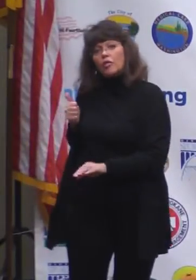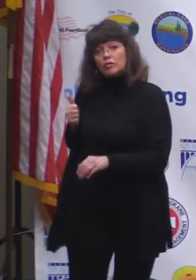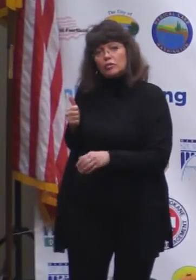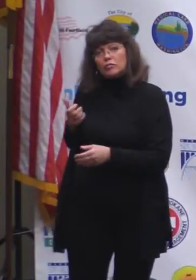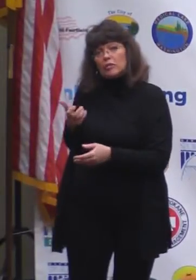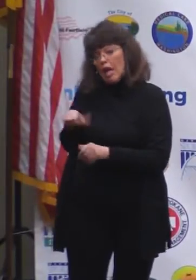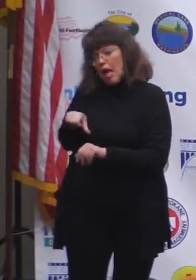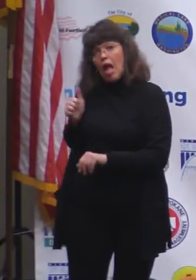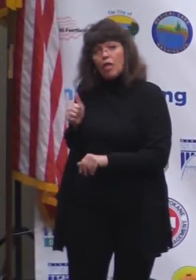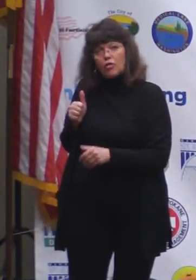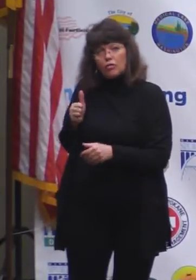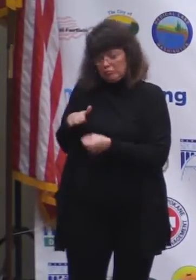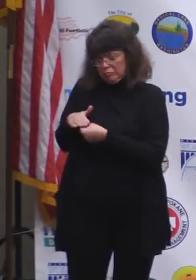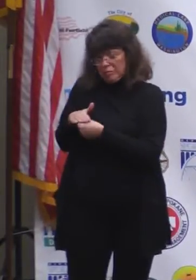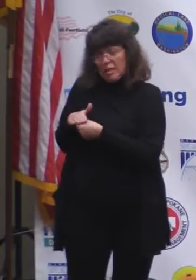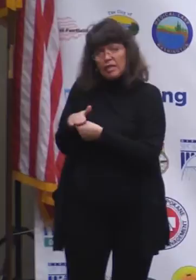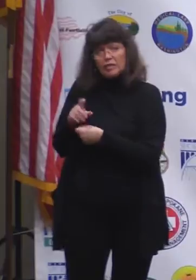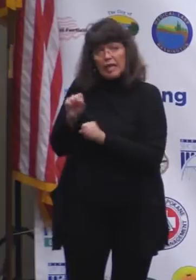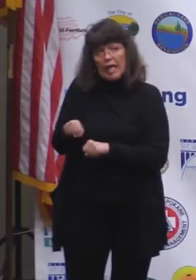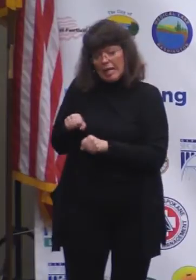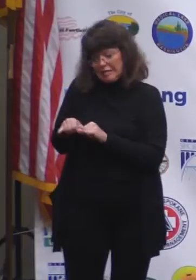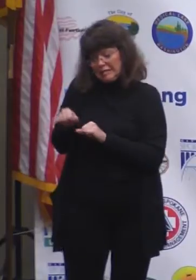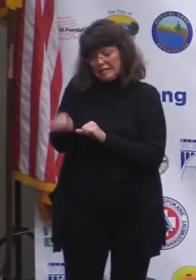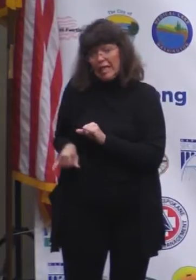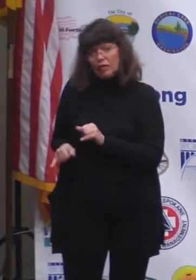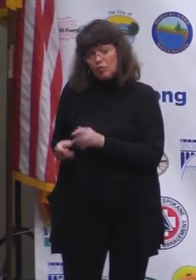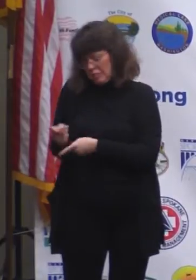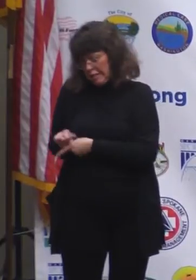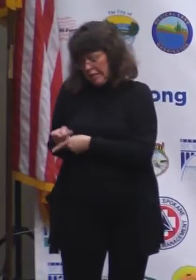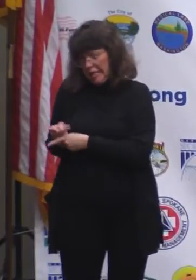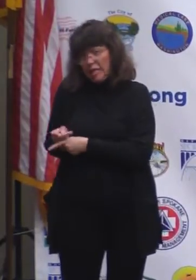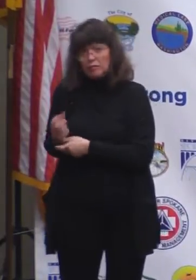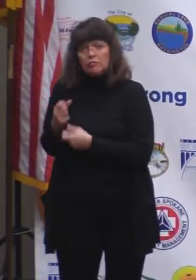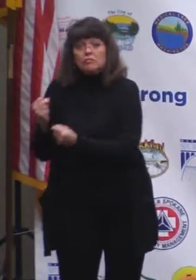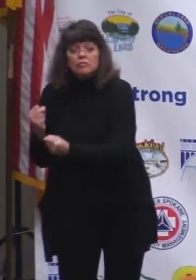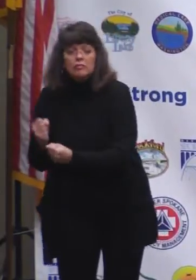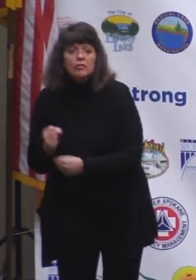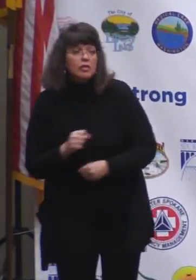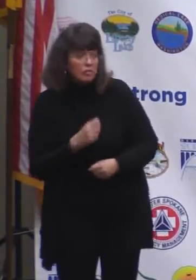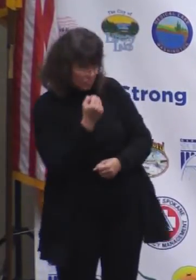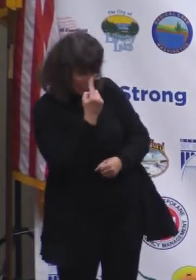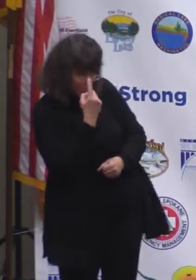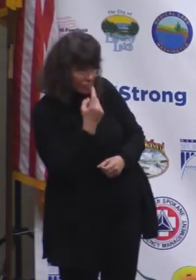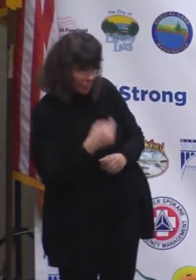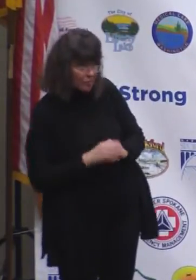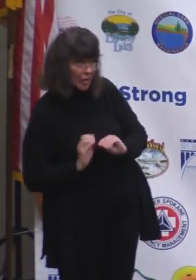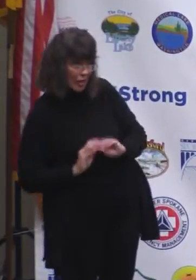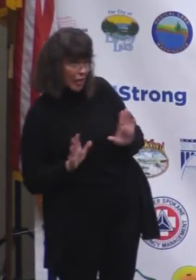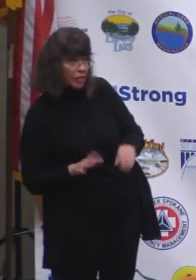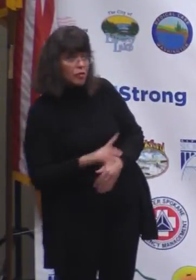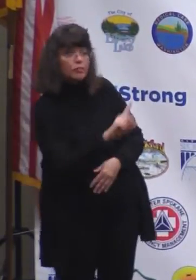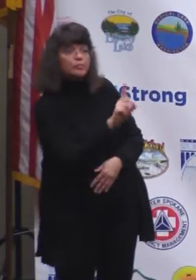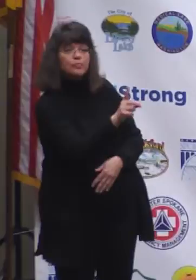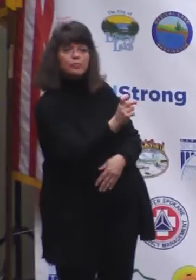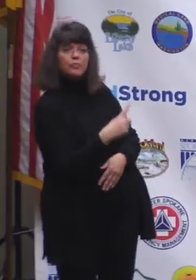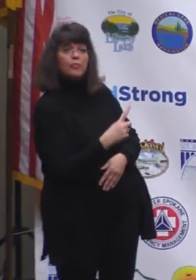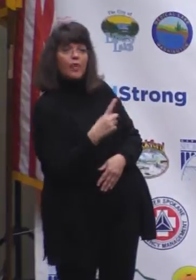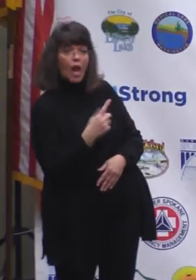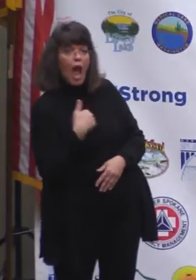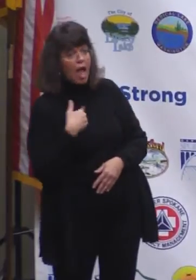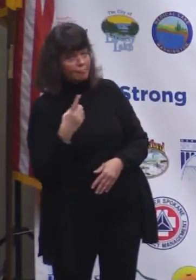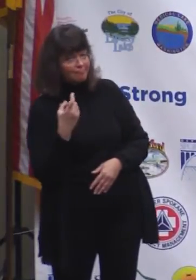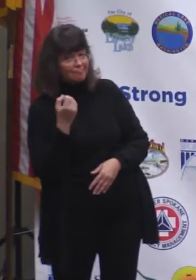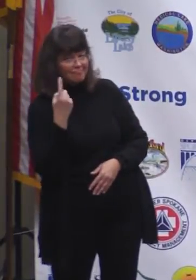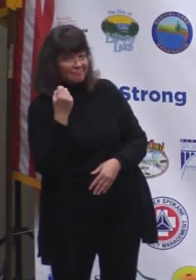So I hope that's clear. It does. And the final question, why is this so important? The facilities? The facilities Well, and